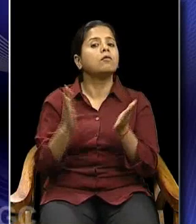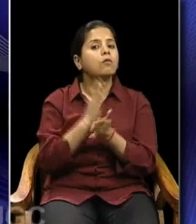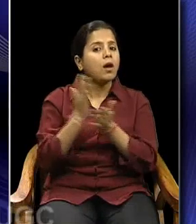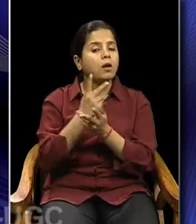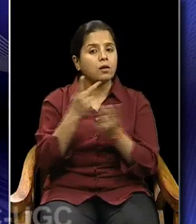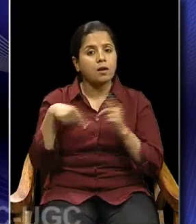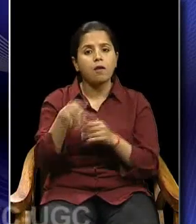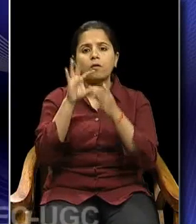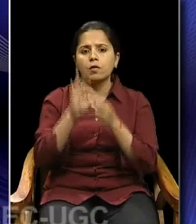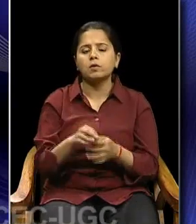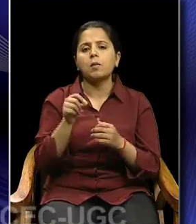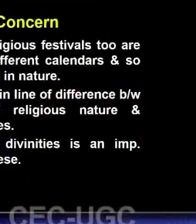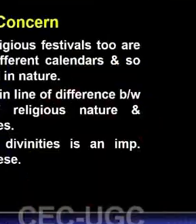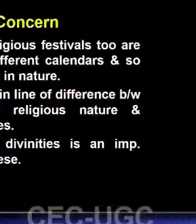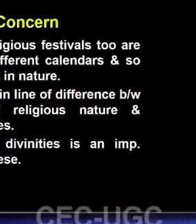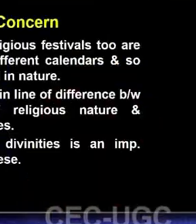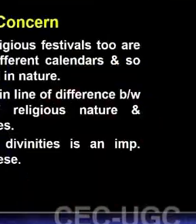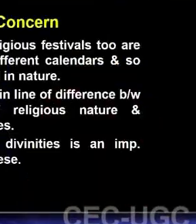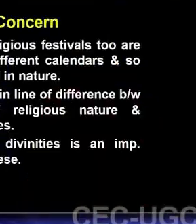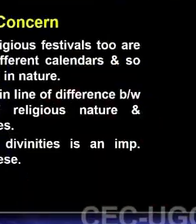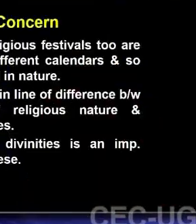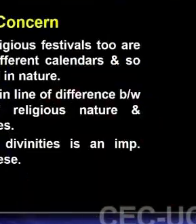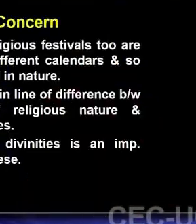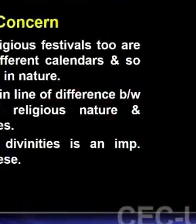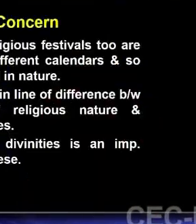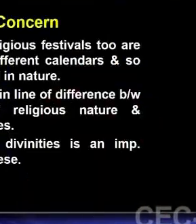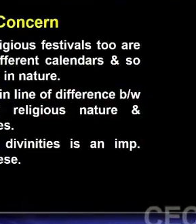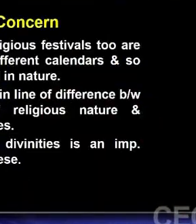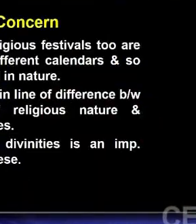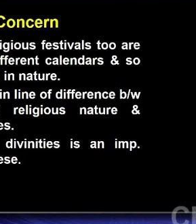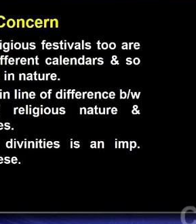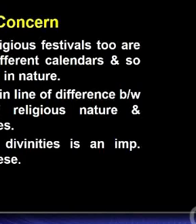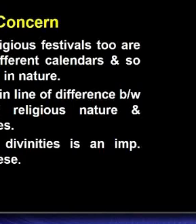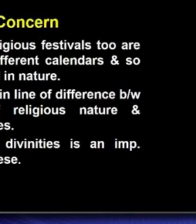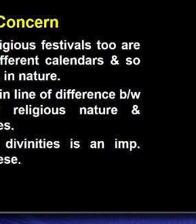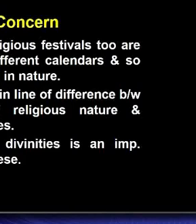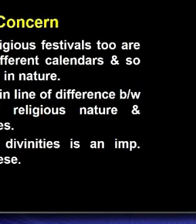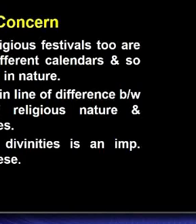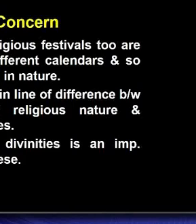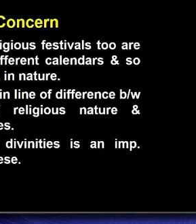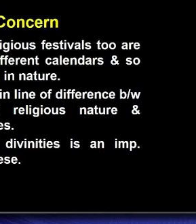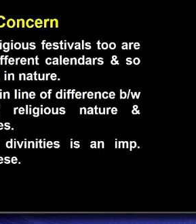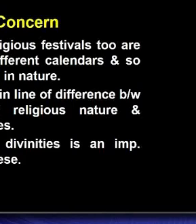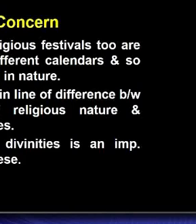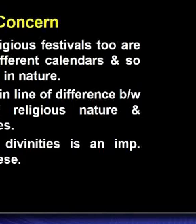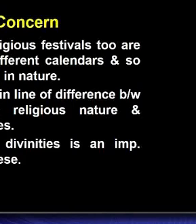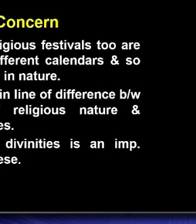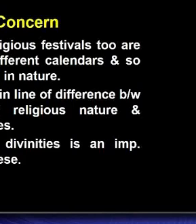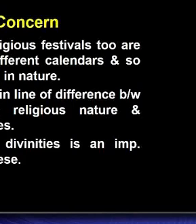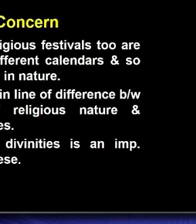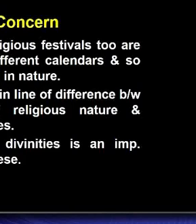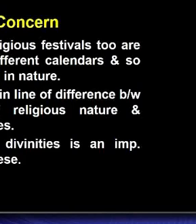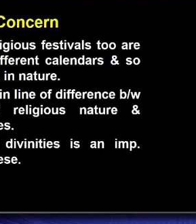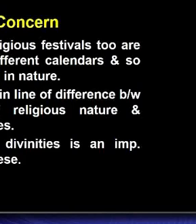are based on the different calendars, and so they are seasonal in nature. But there is a thin line of difference between the festivals of the